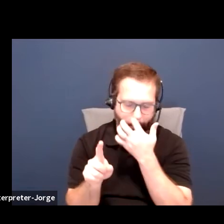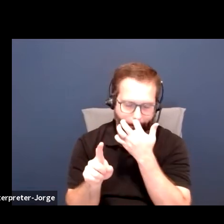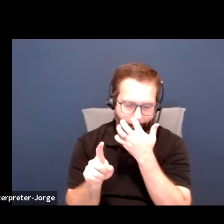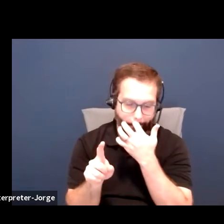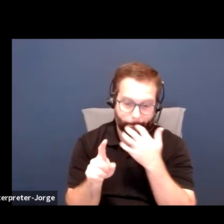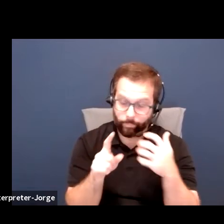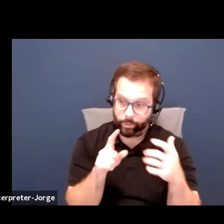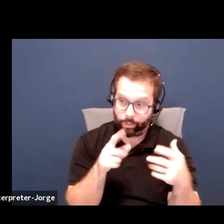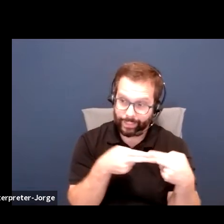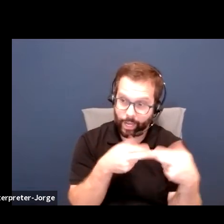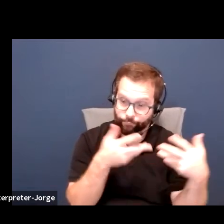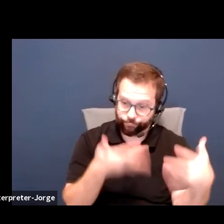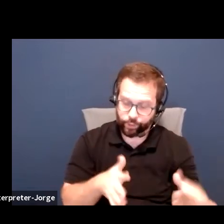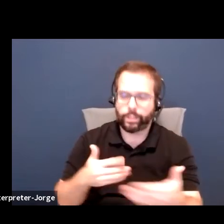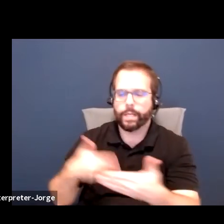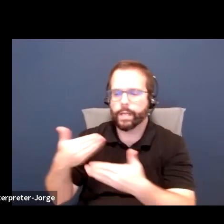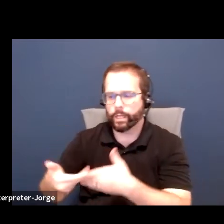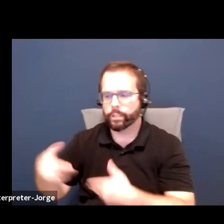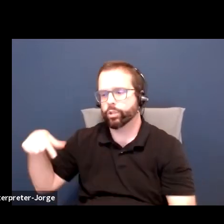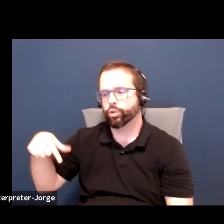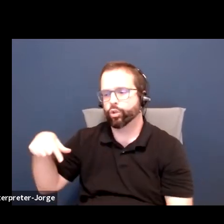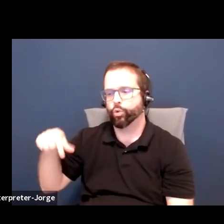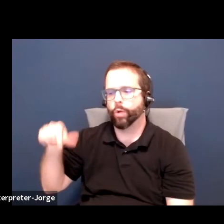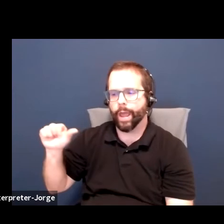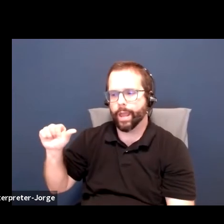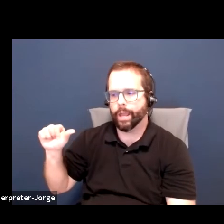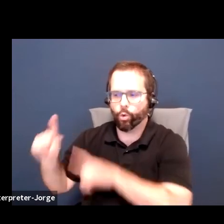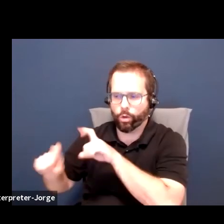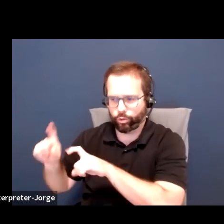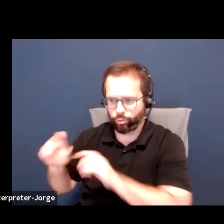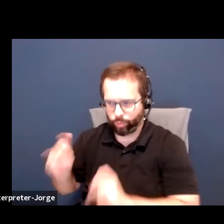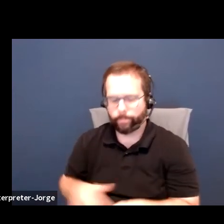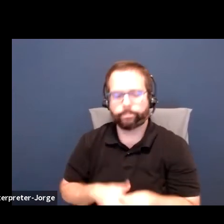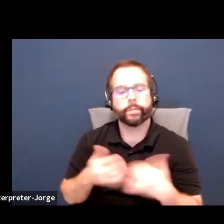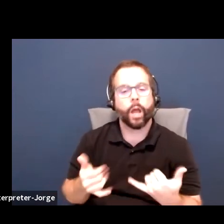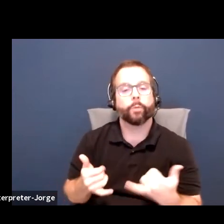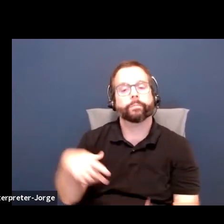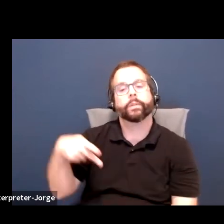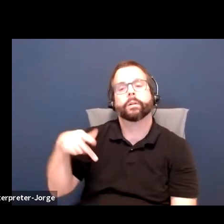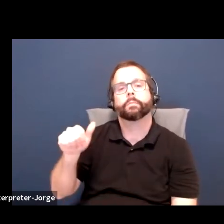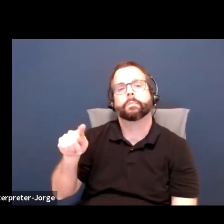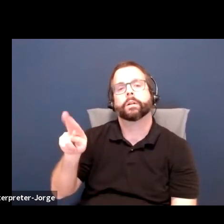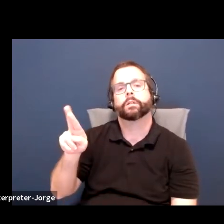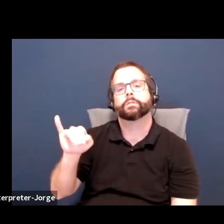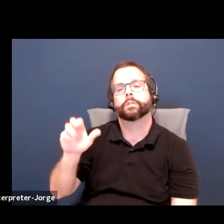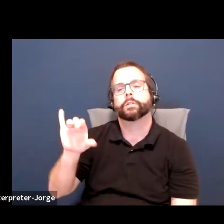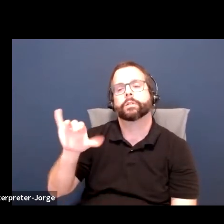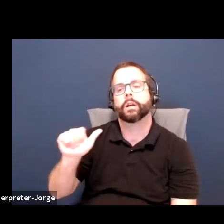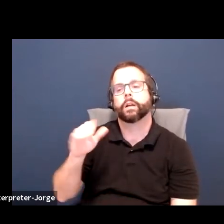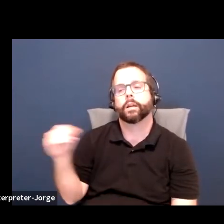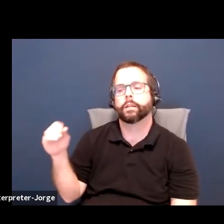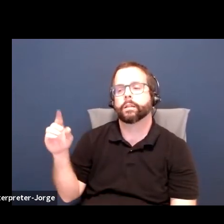get to here in a little bit. So Patricia and Daisy, how have you used the data to